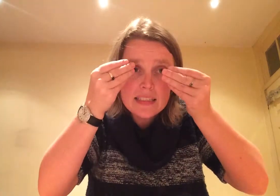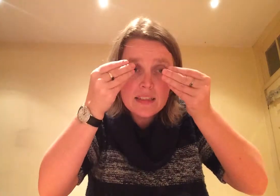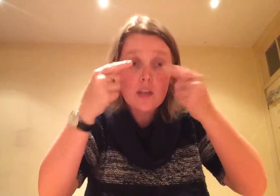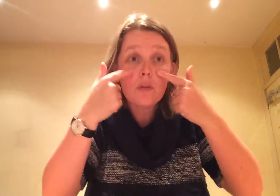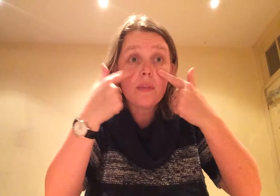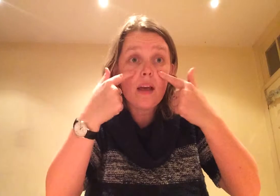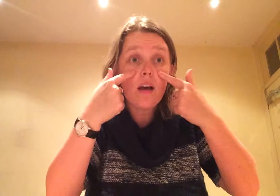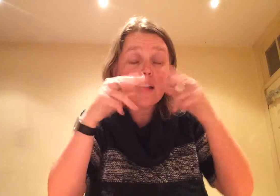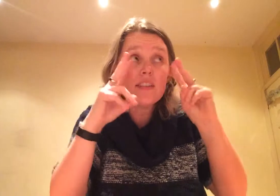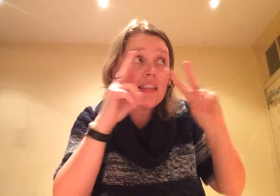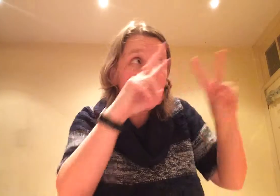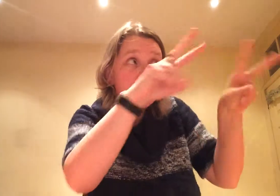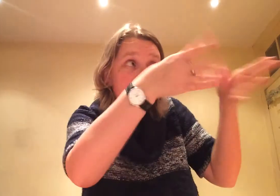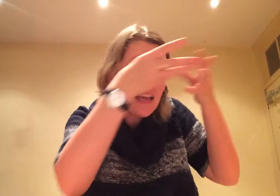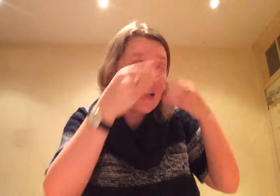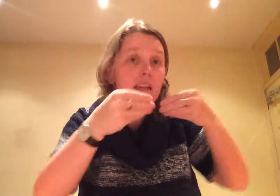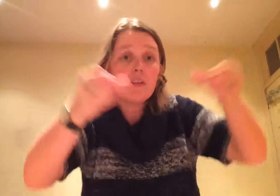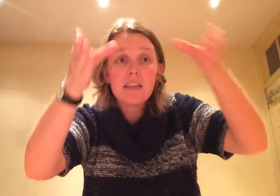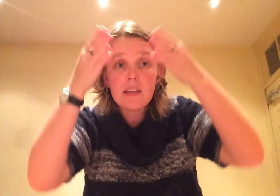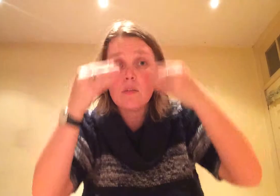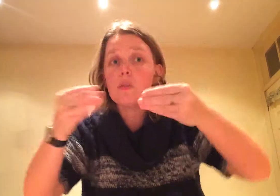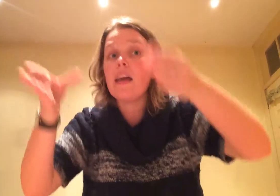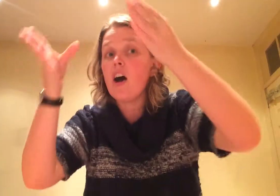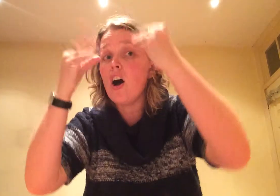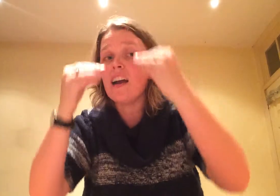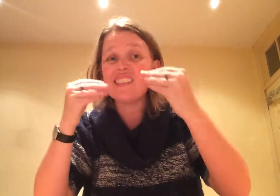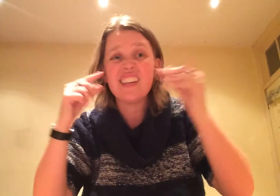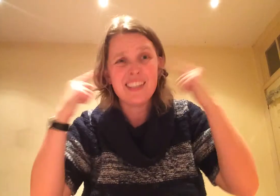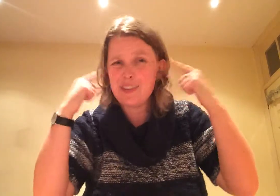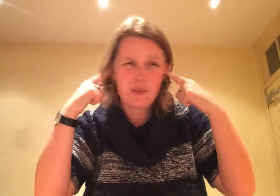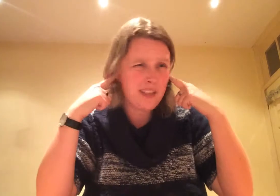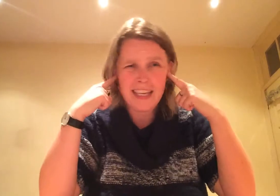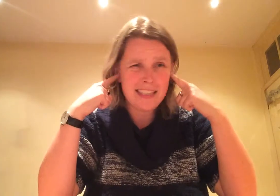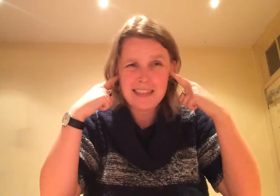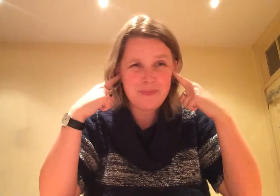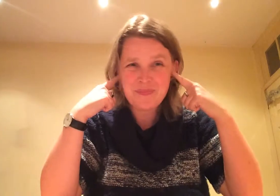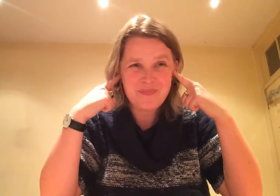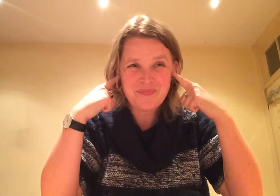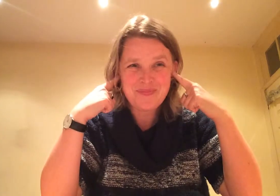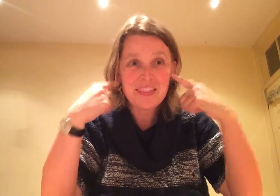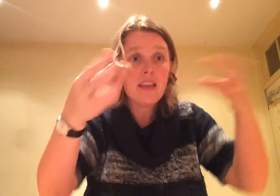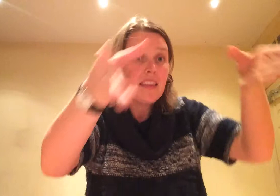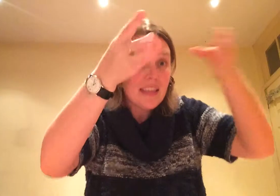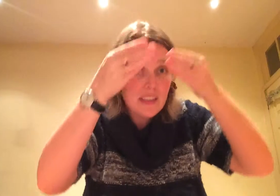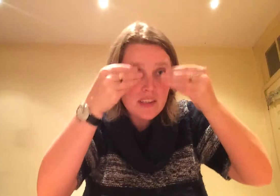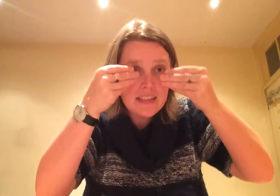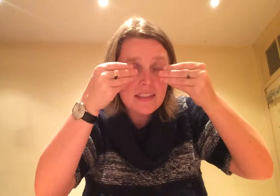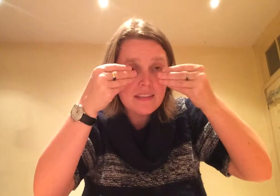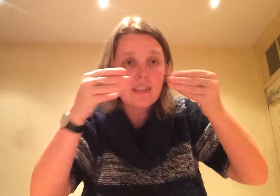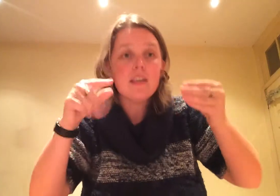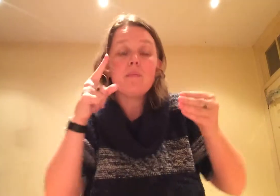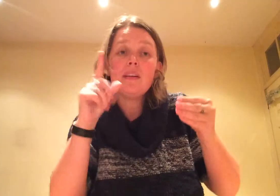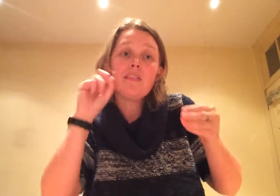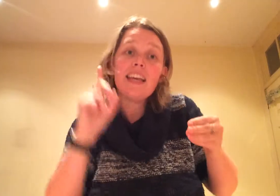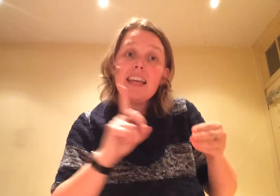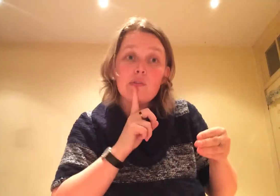listen through their eyes because they have to take everything in through their eyes, not through their ears. They say listen, but if they're